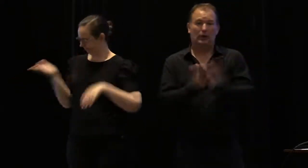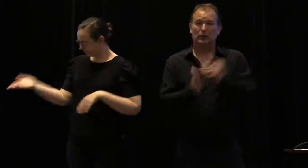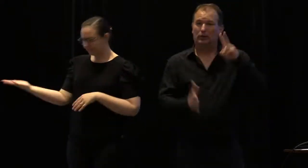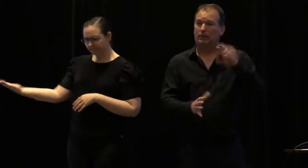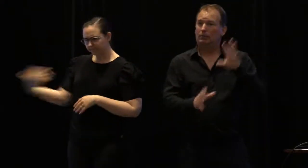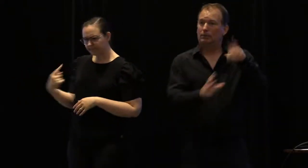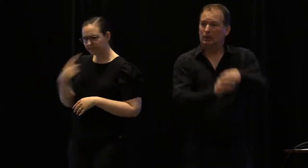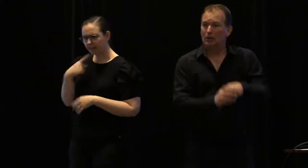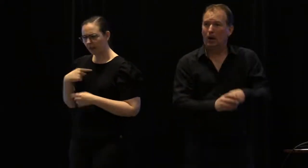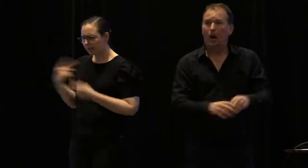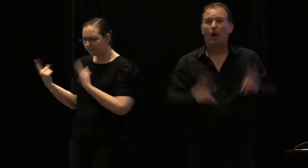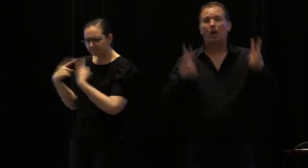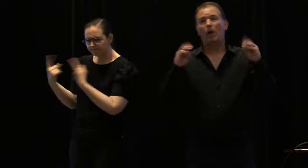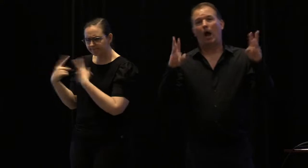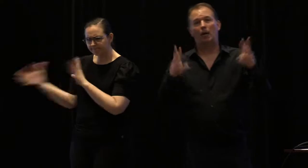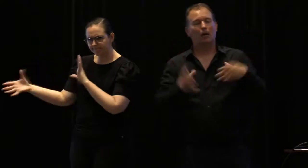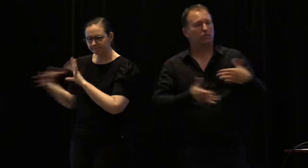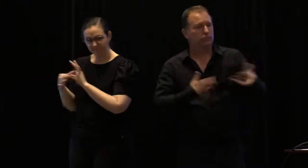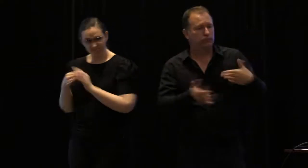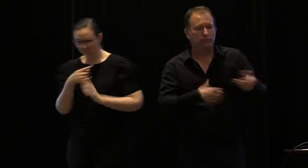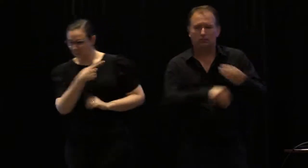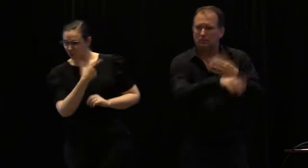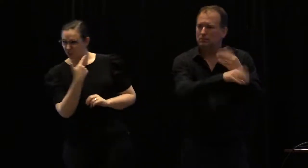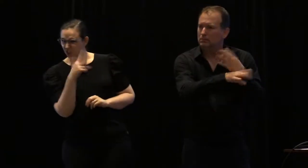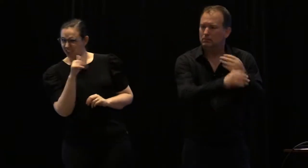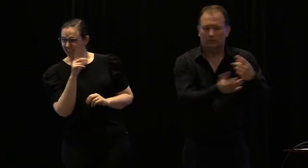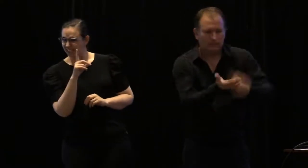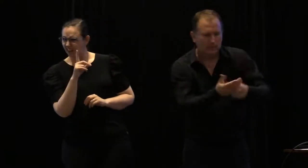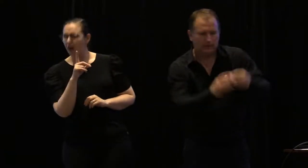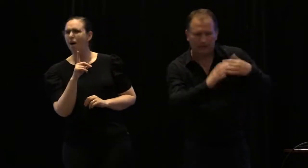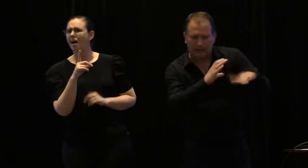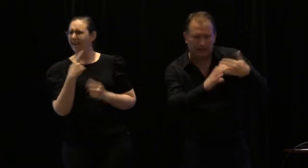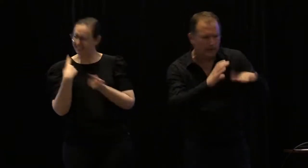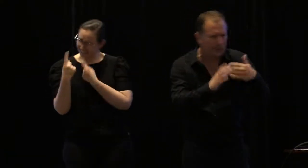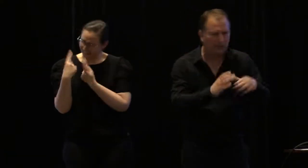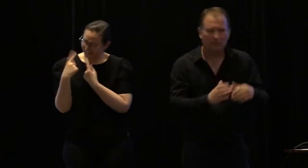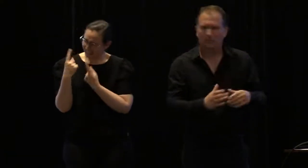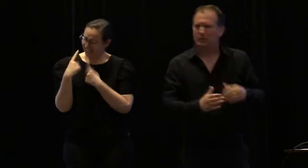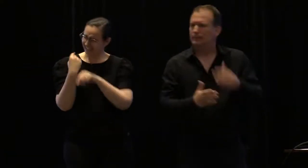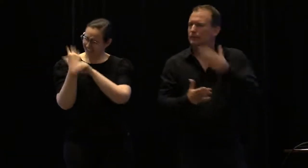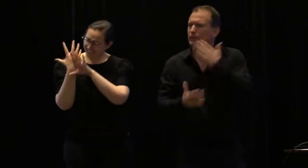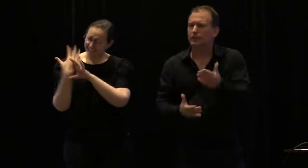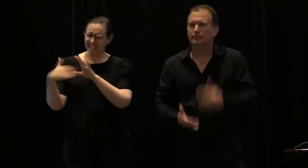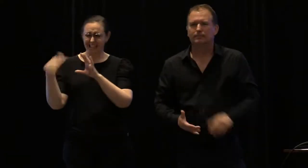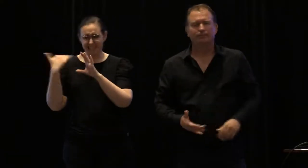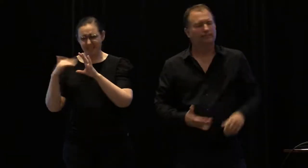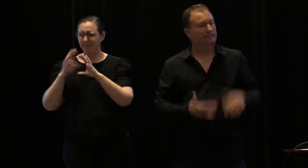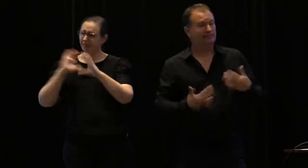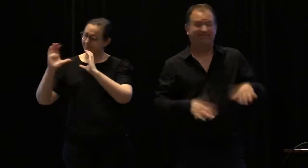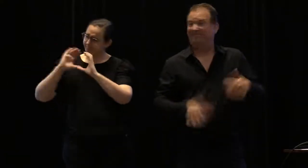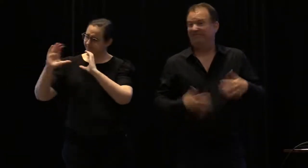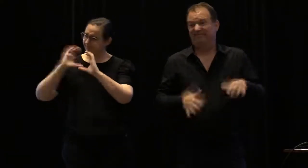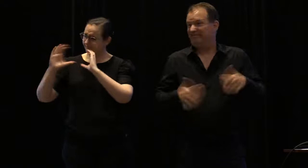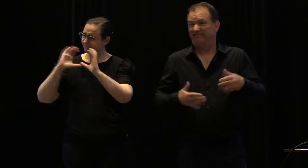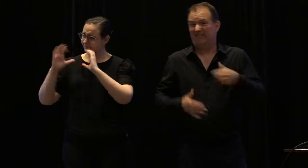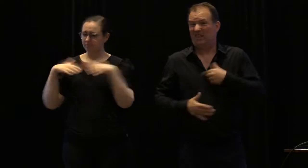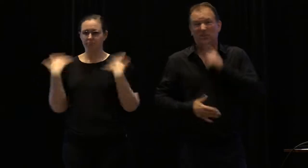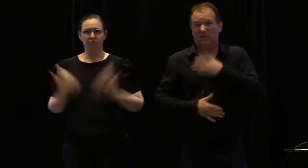bush, and he got involved, and he allowed the opportunity for GVAD